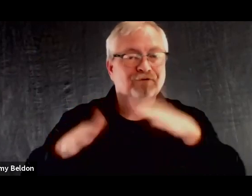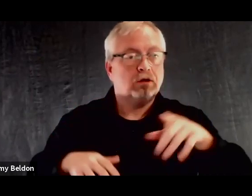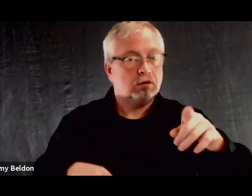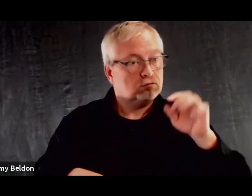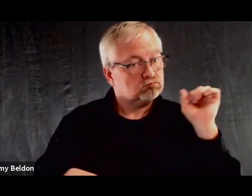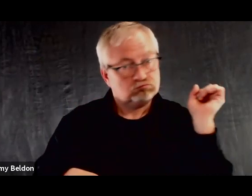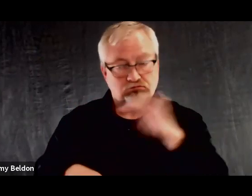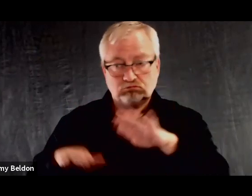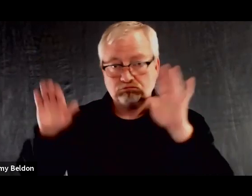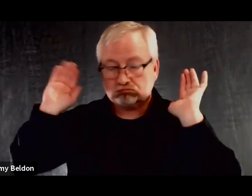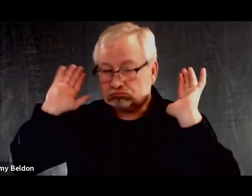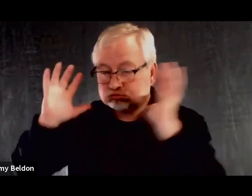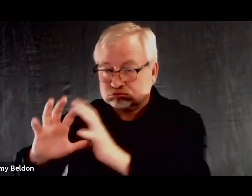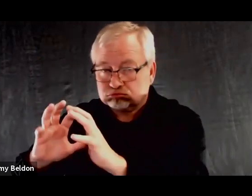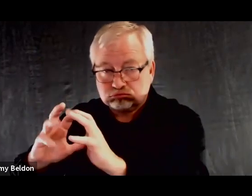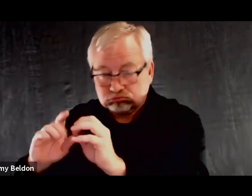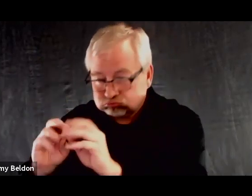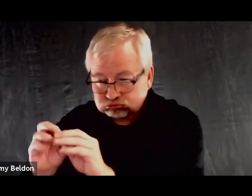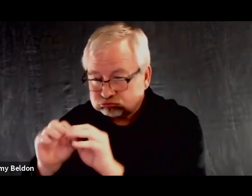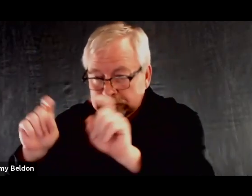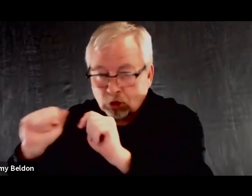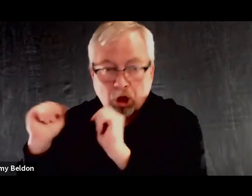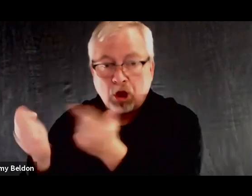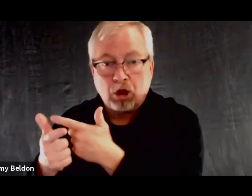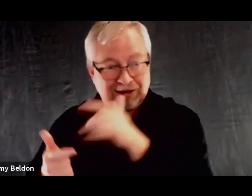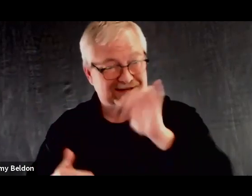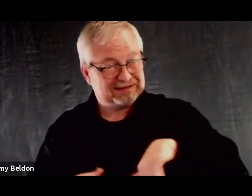it's more widespread?